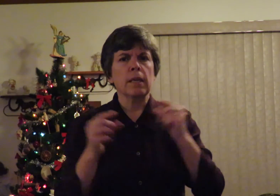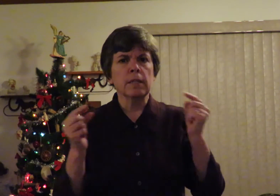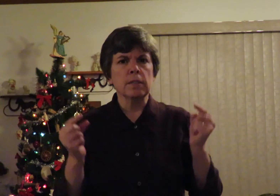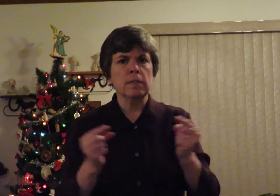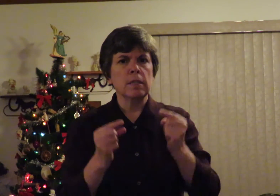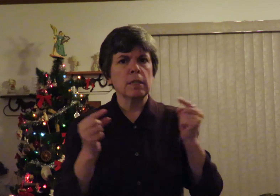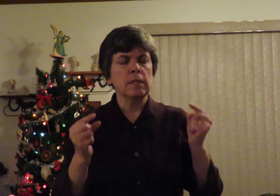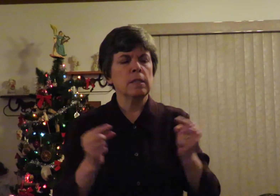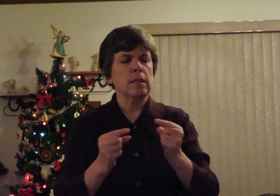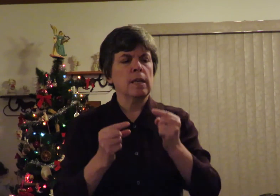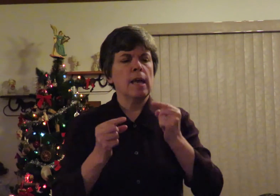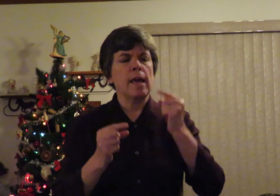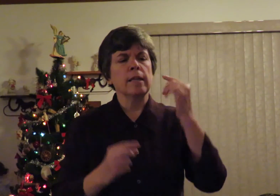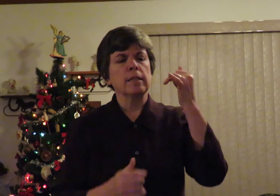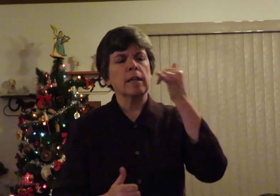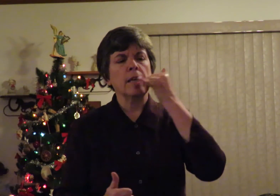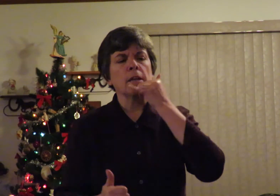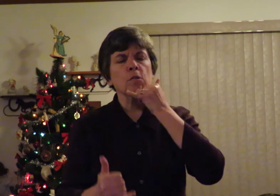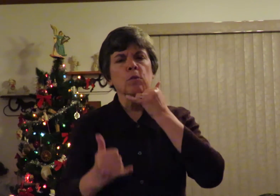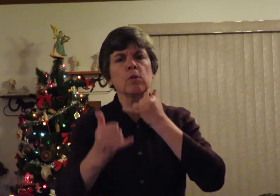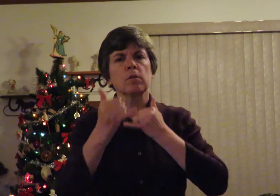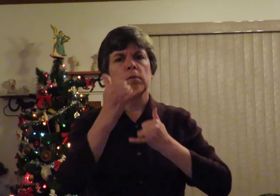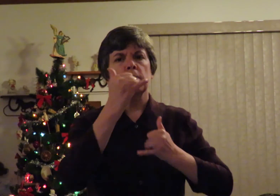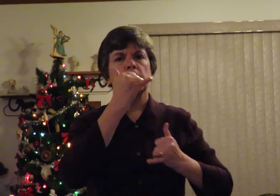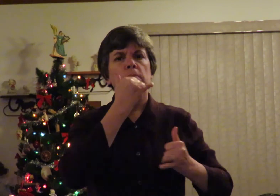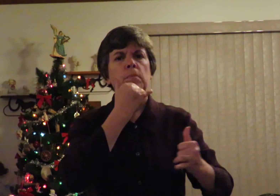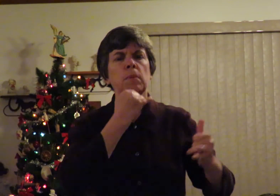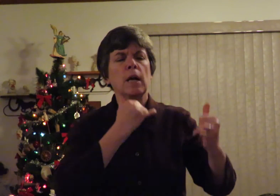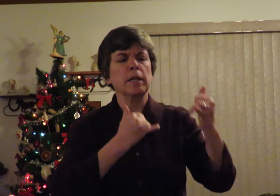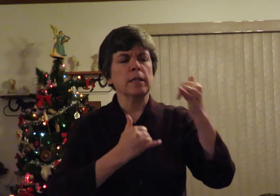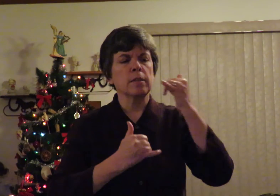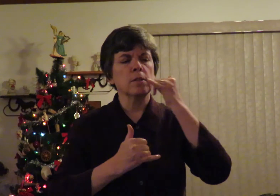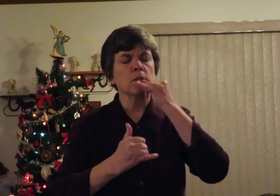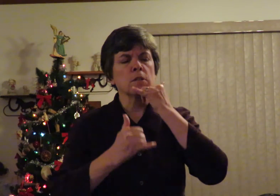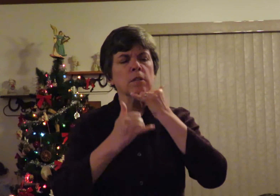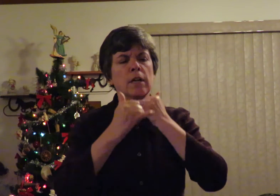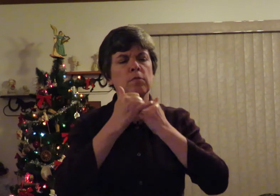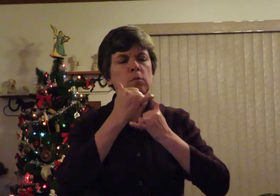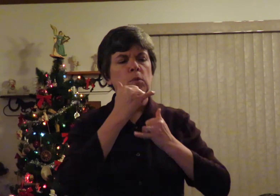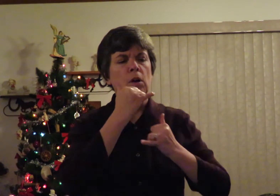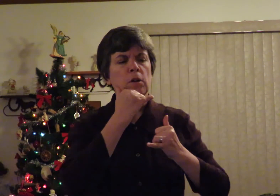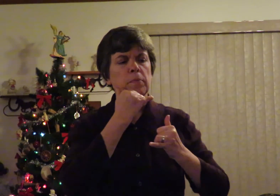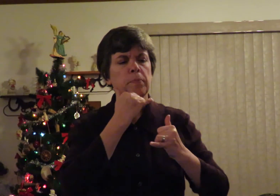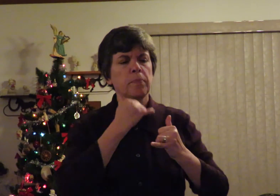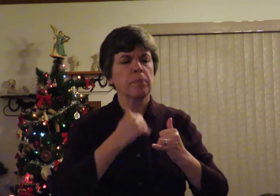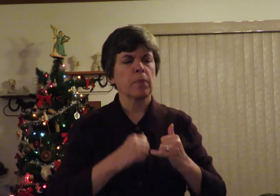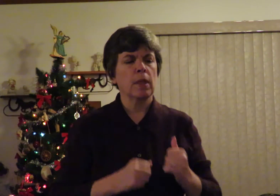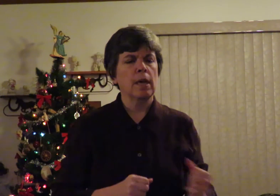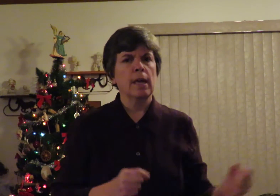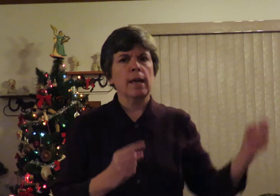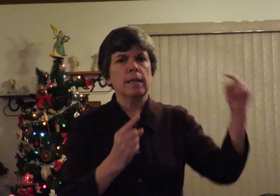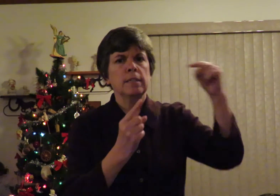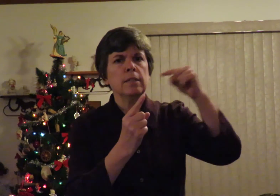in sin and error pining. This is a sign for wrong.